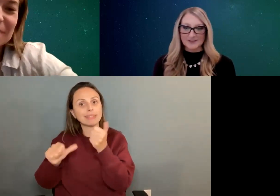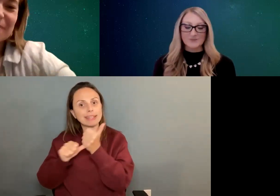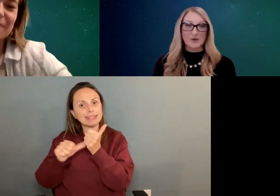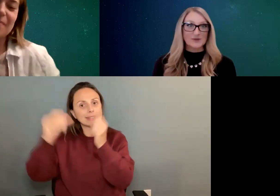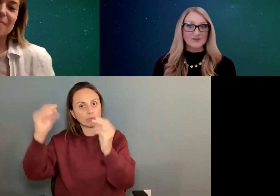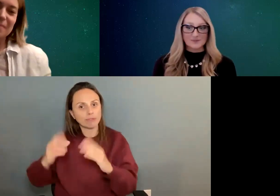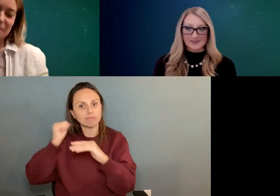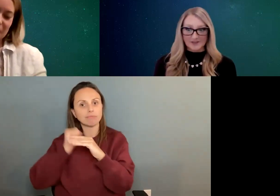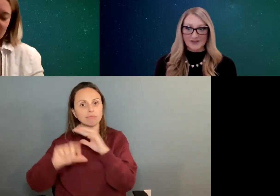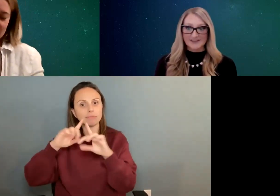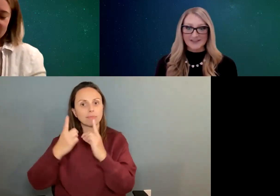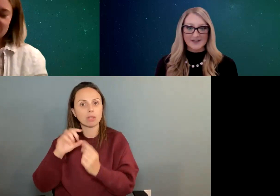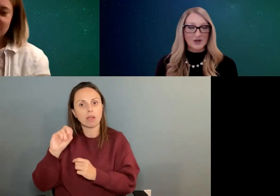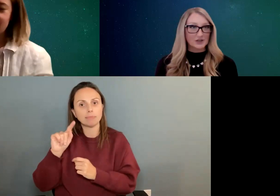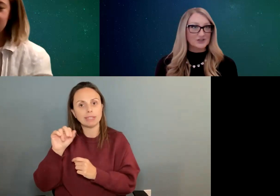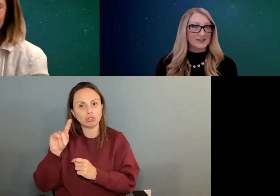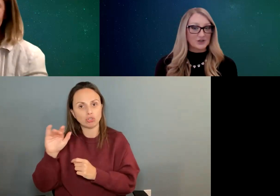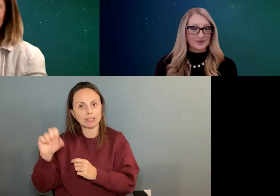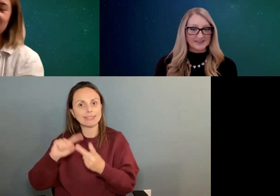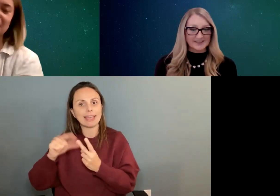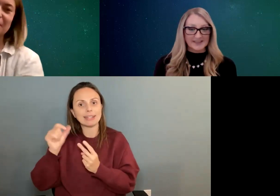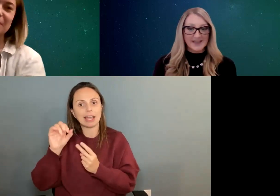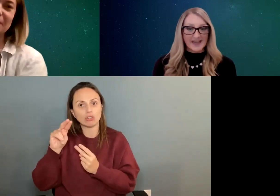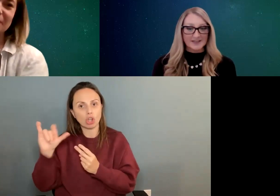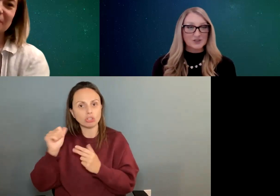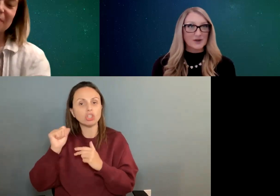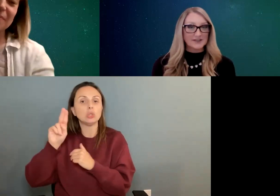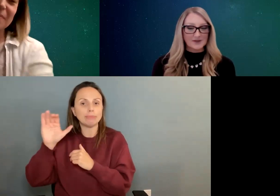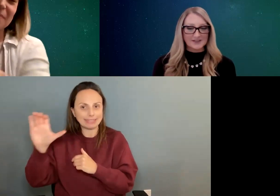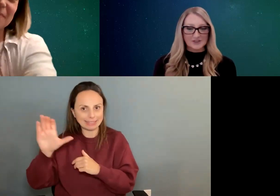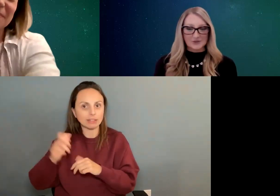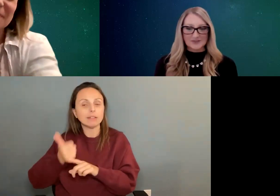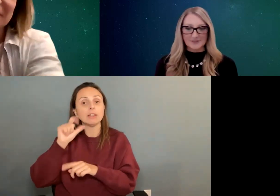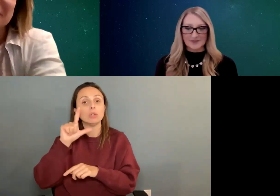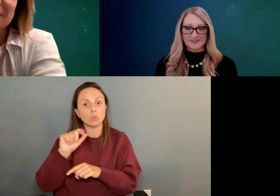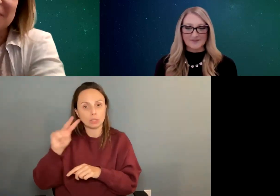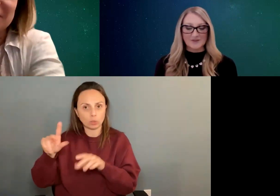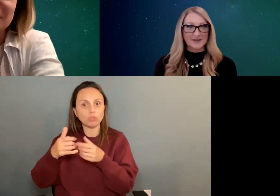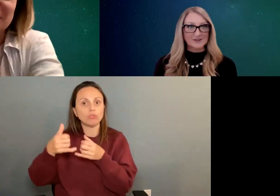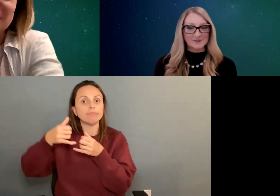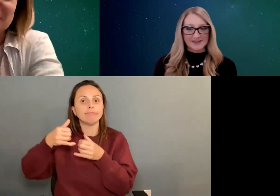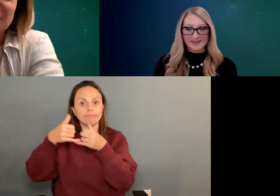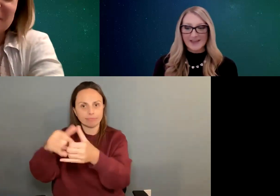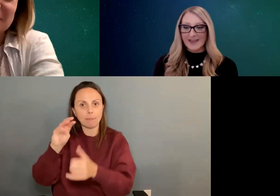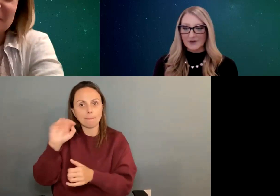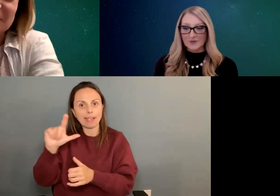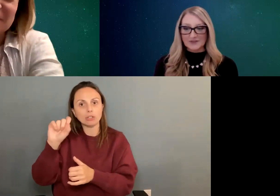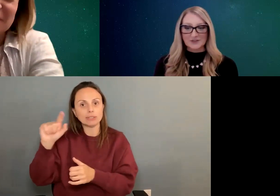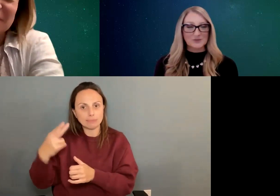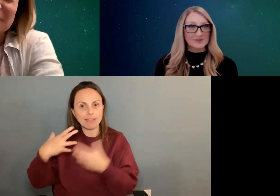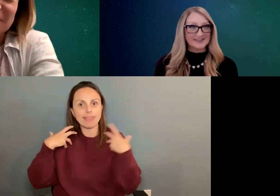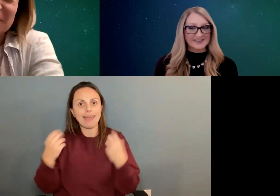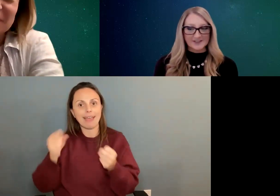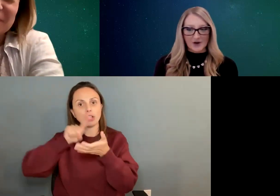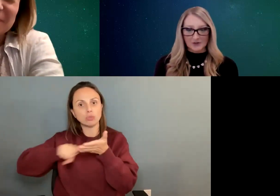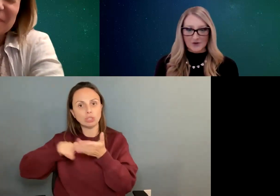professor in the Department of Obstetrics and Gynecology at UBC and a 2022 recipient of the Michael Smith Health